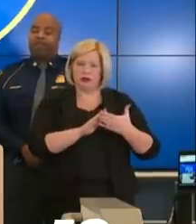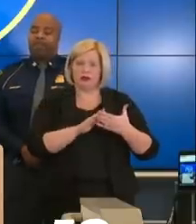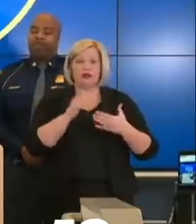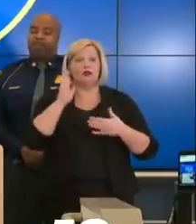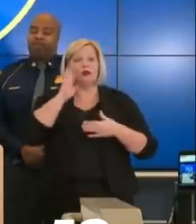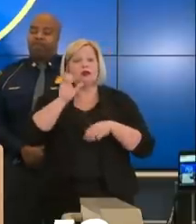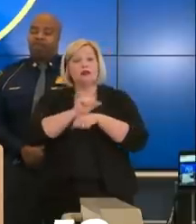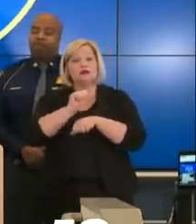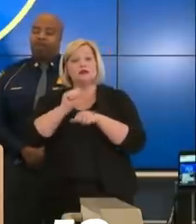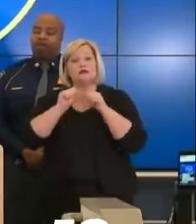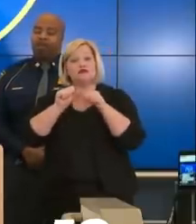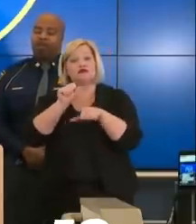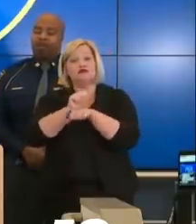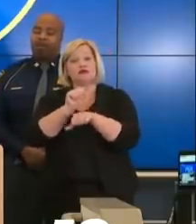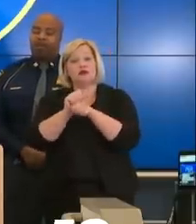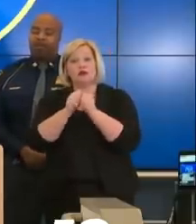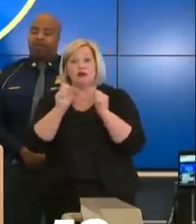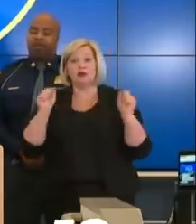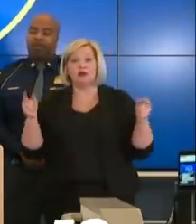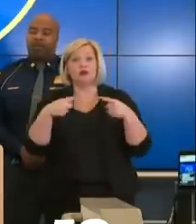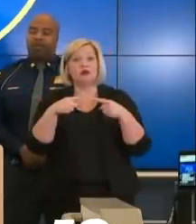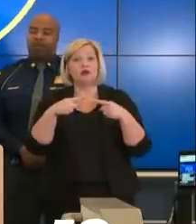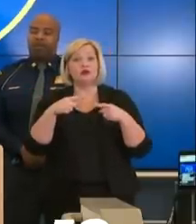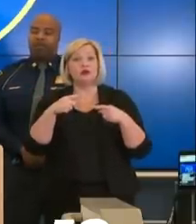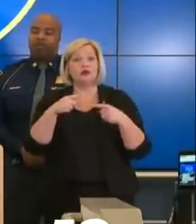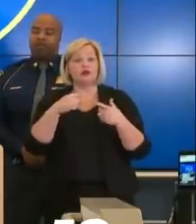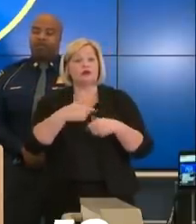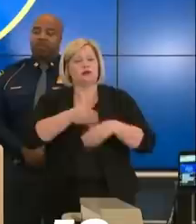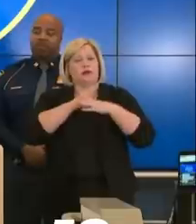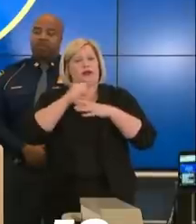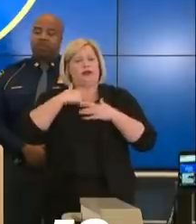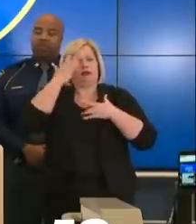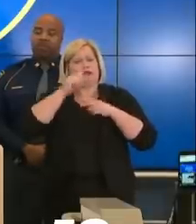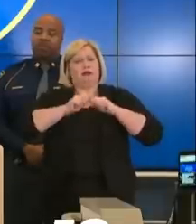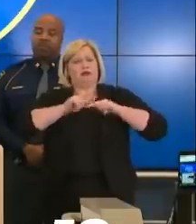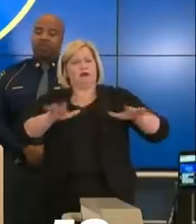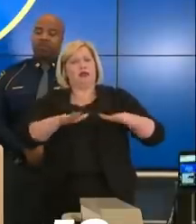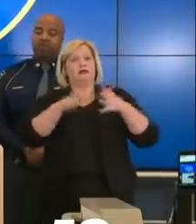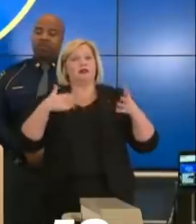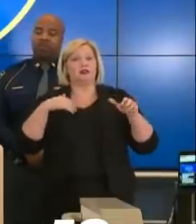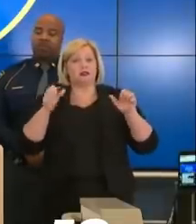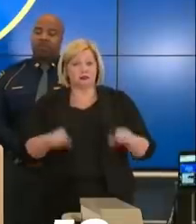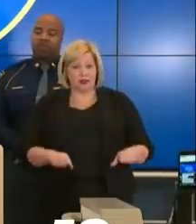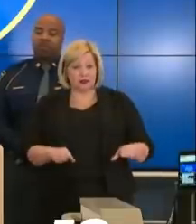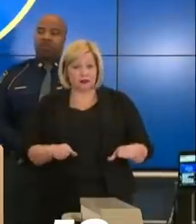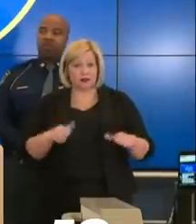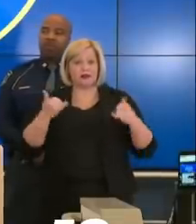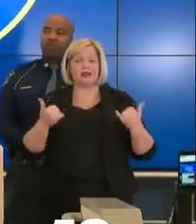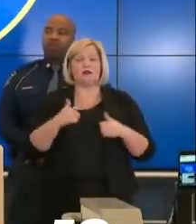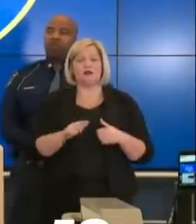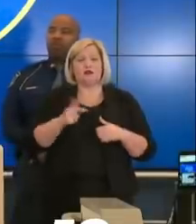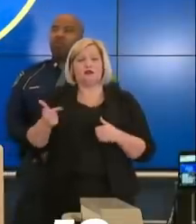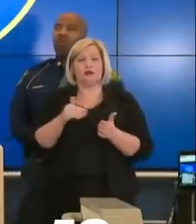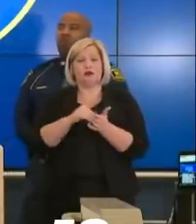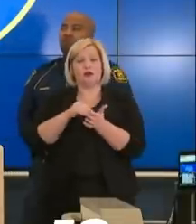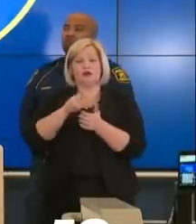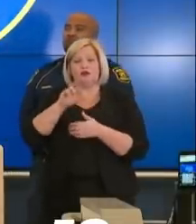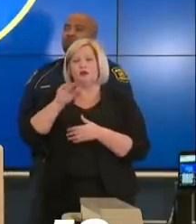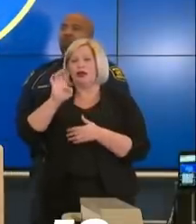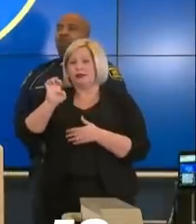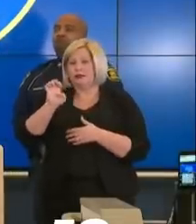all of you to prevent the spread of this disease as much as possible. Now I'd like to turn it over to Dr.